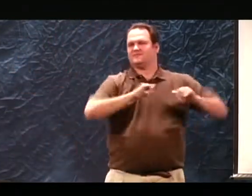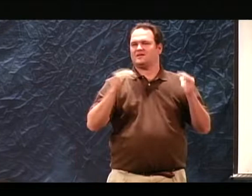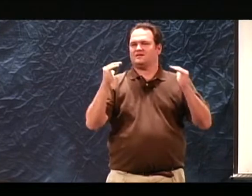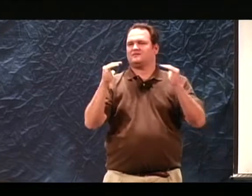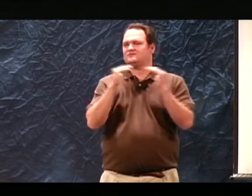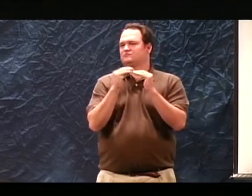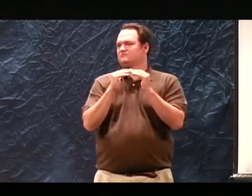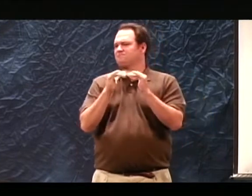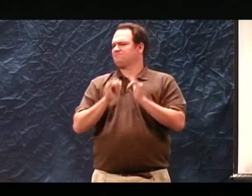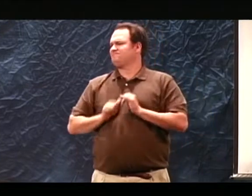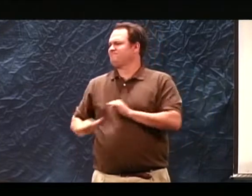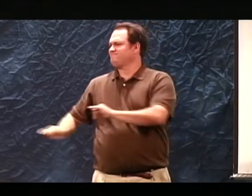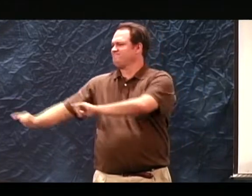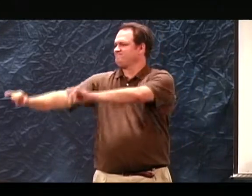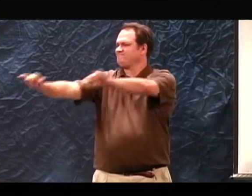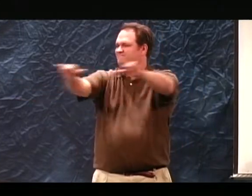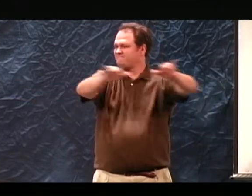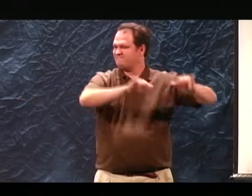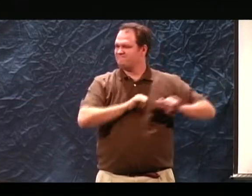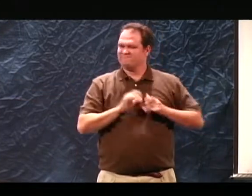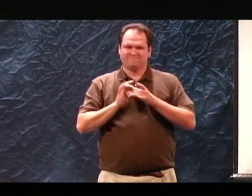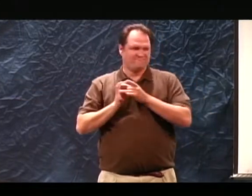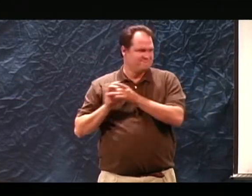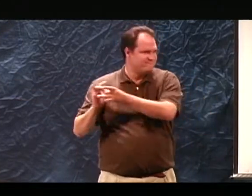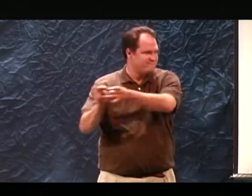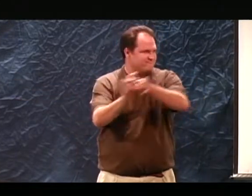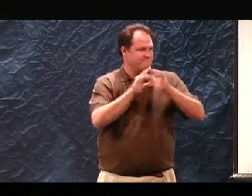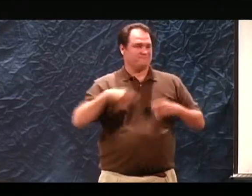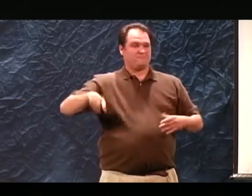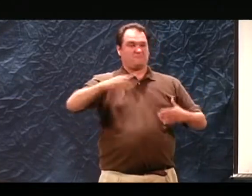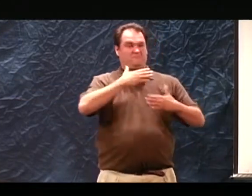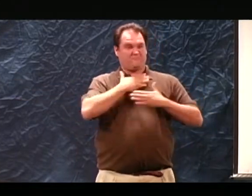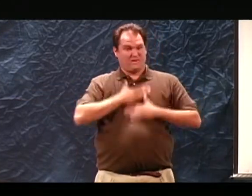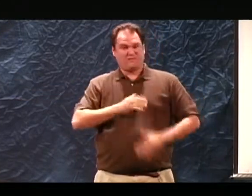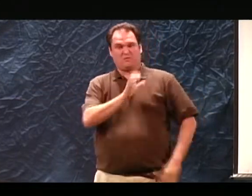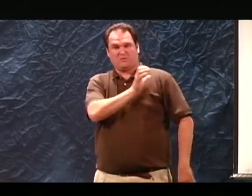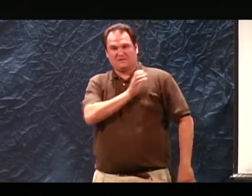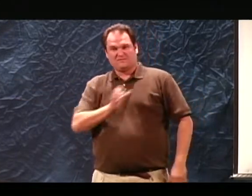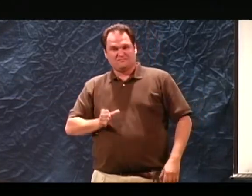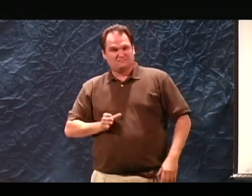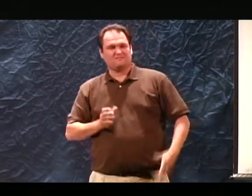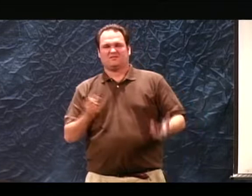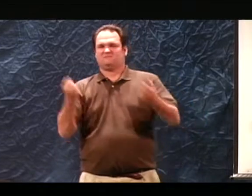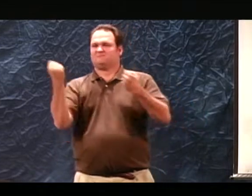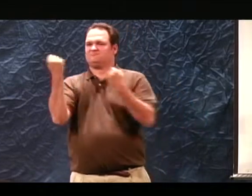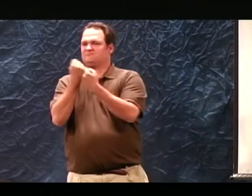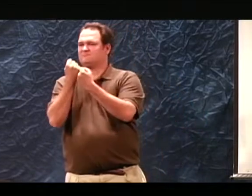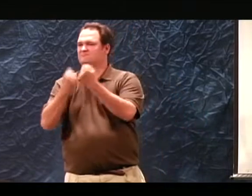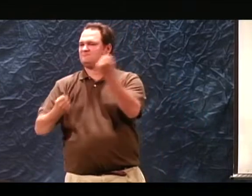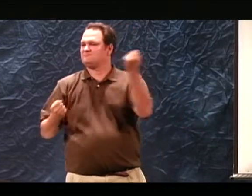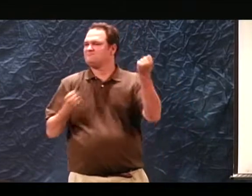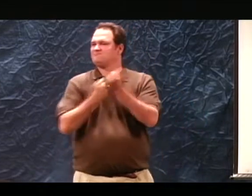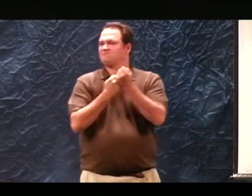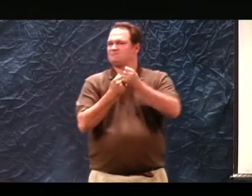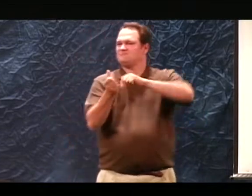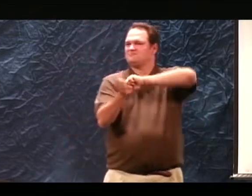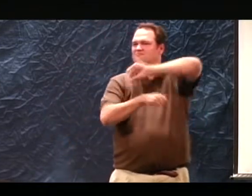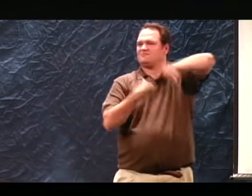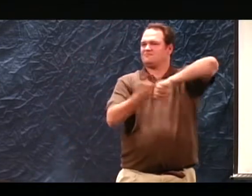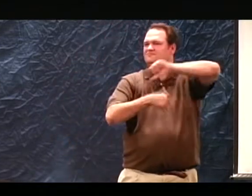my point is that all of us are equally important within the body of christ as it works together